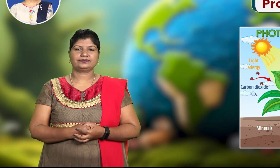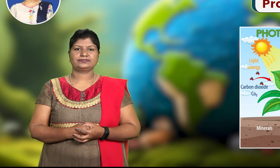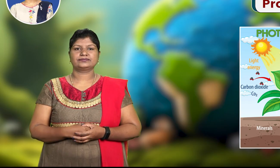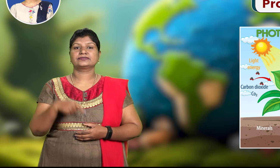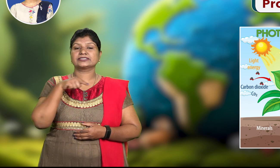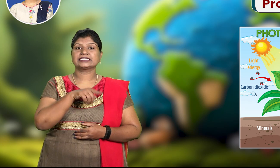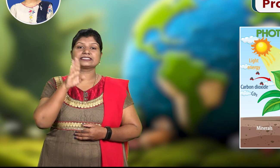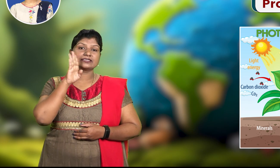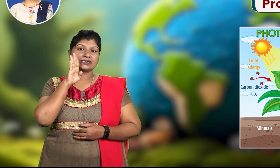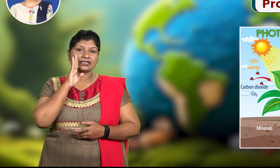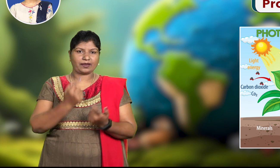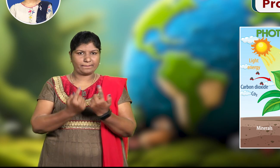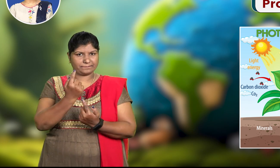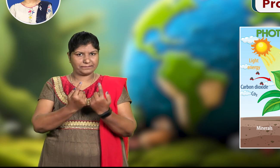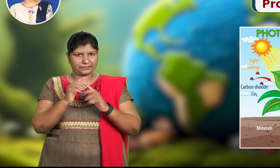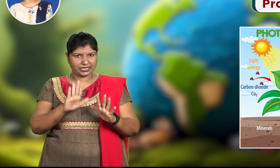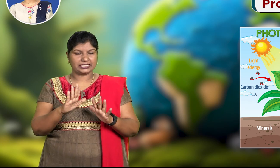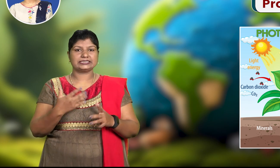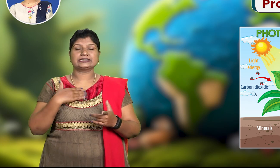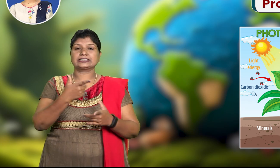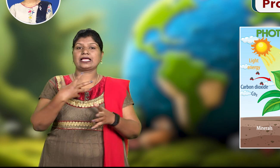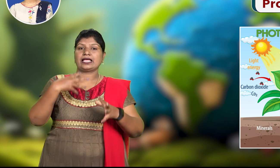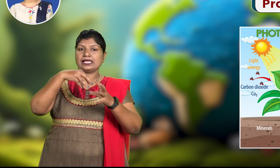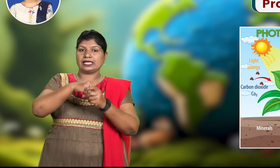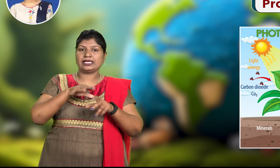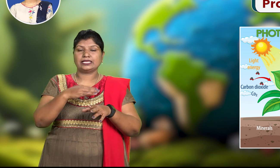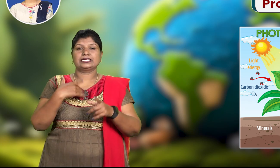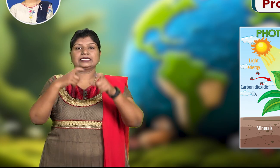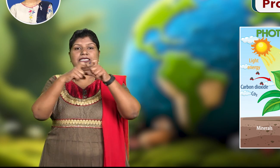The green plants in land ecosystems